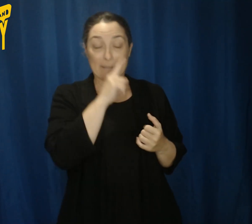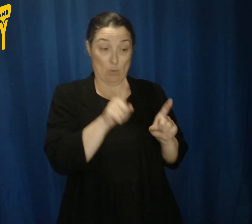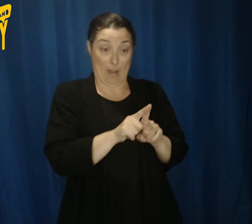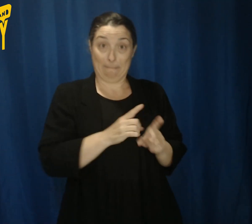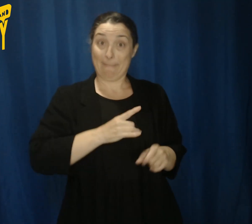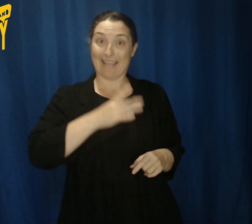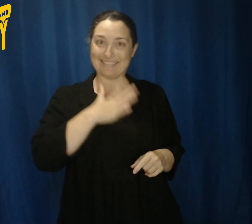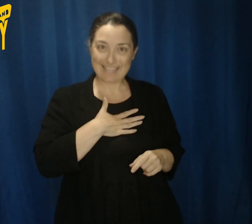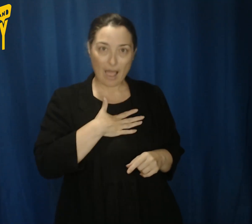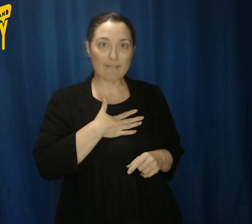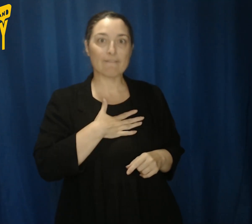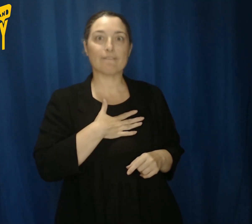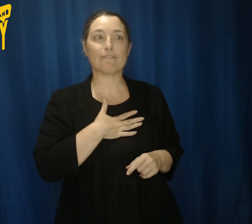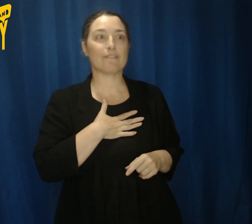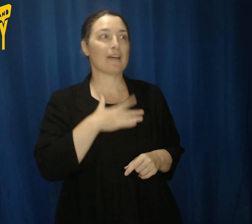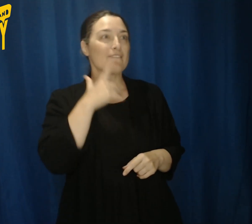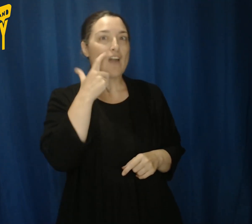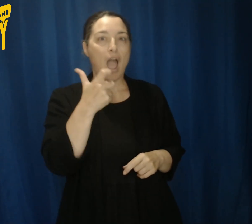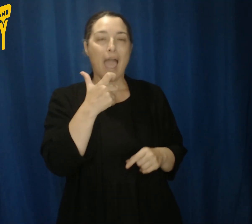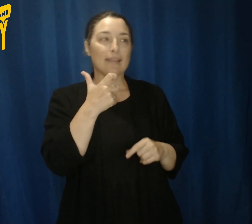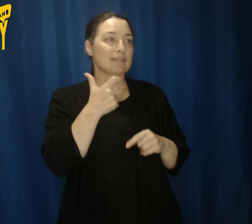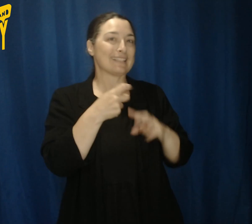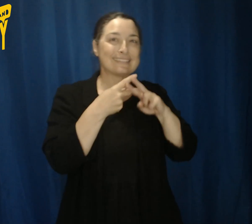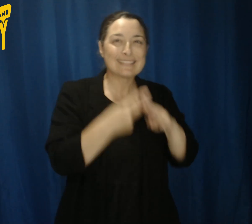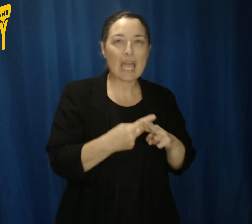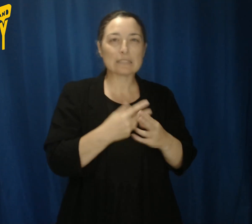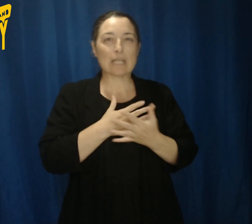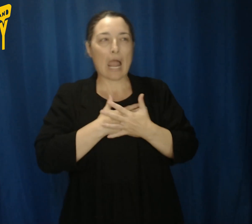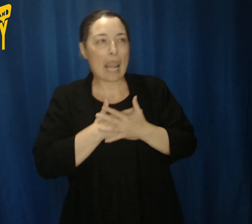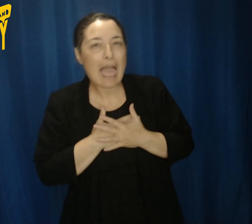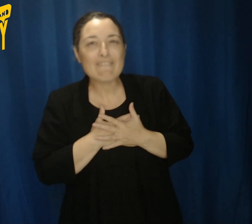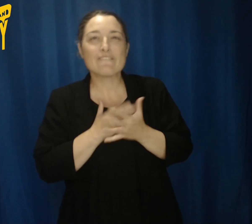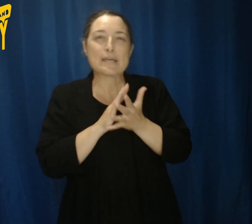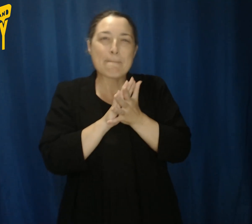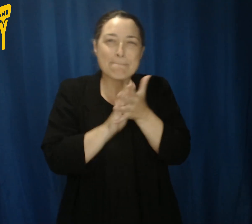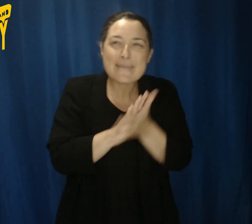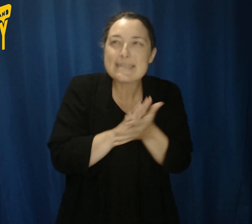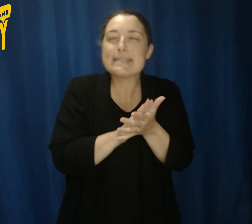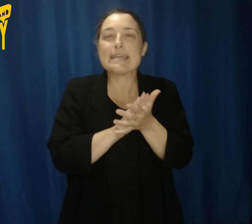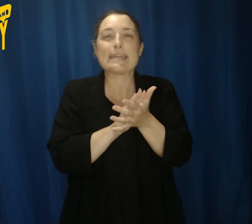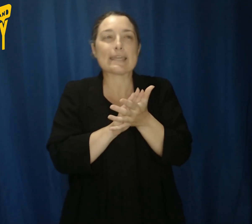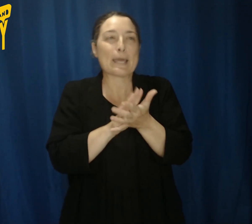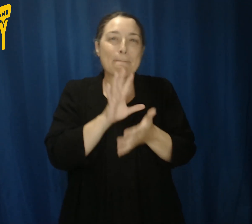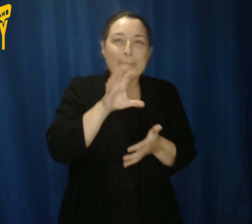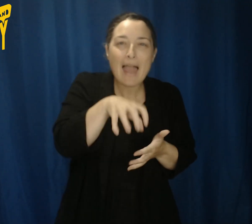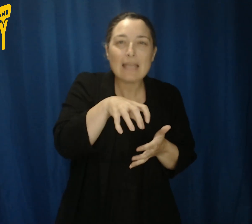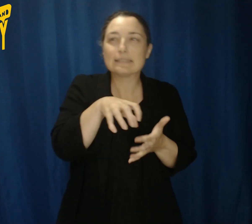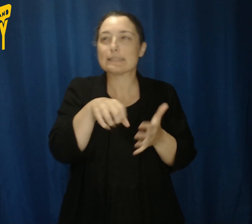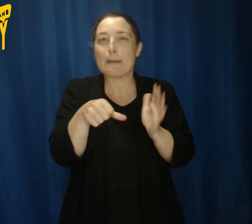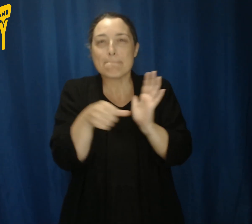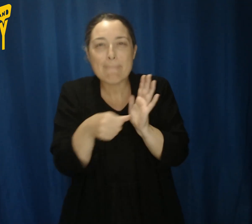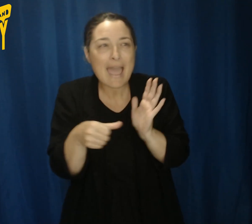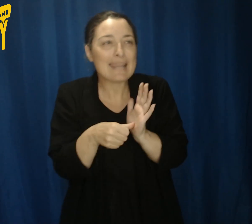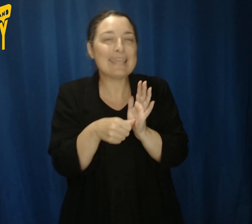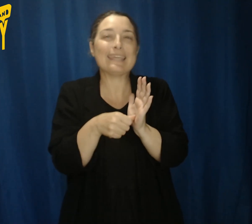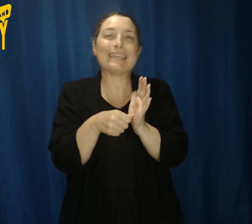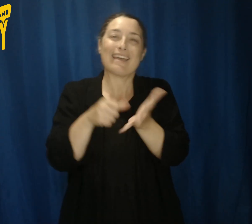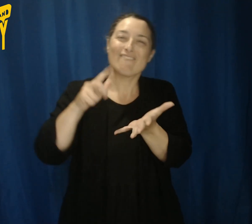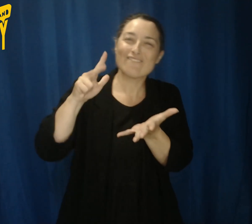find sex, love, meaning, place, money, validation, ongoing career professionalization, and